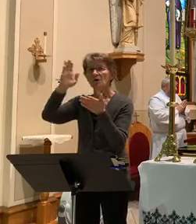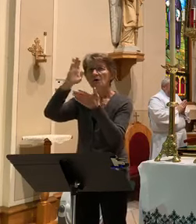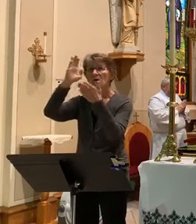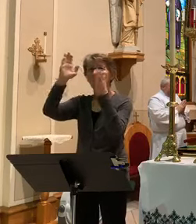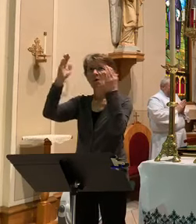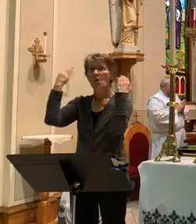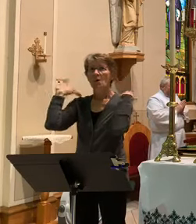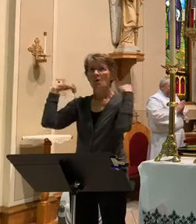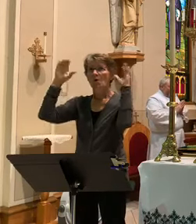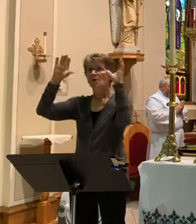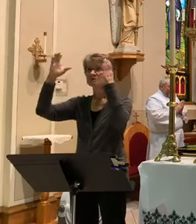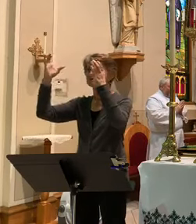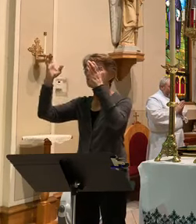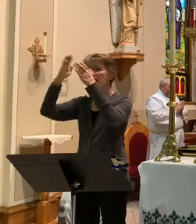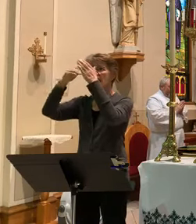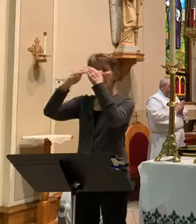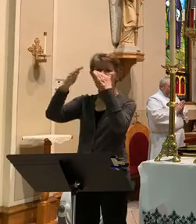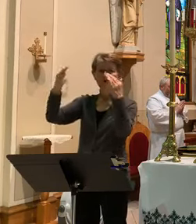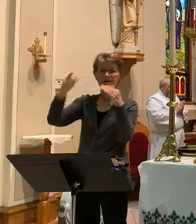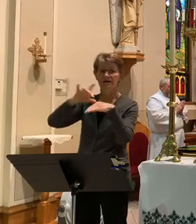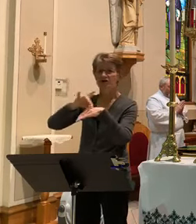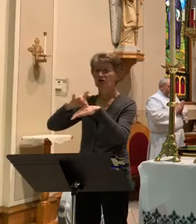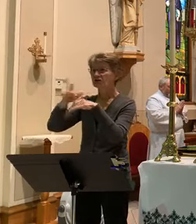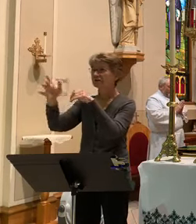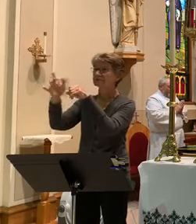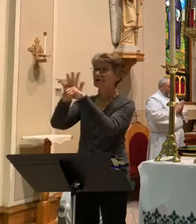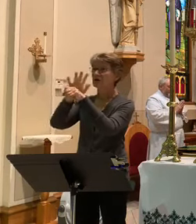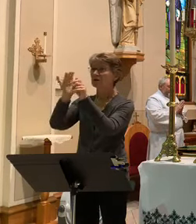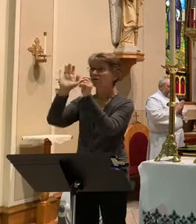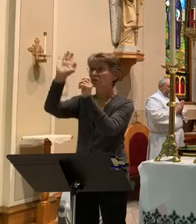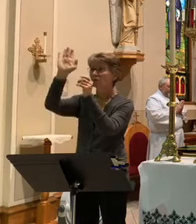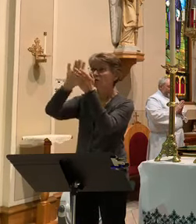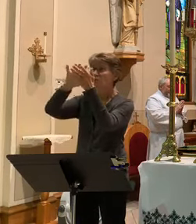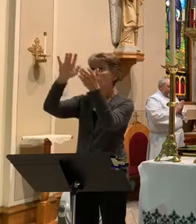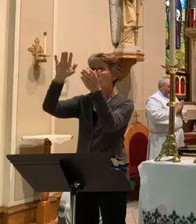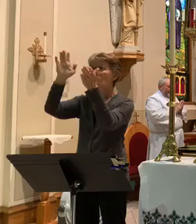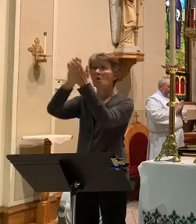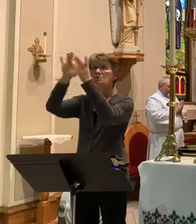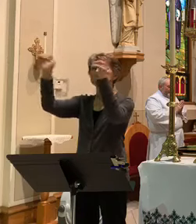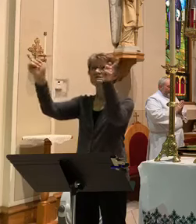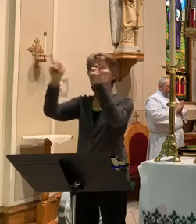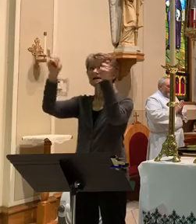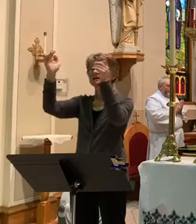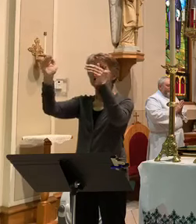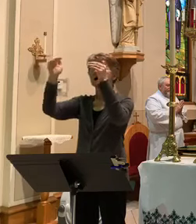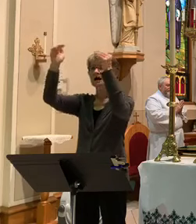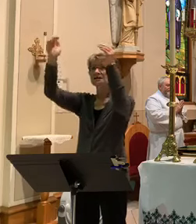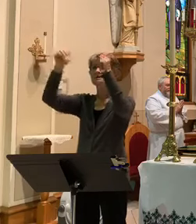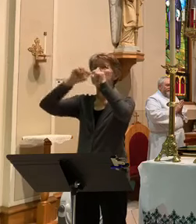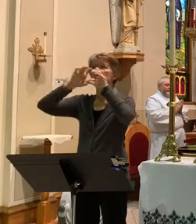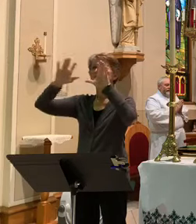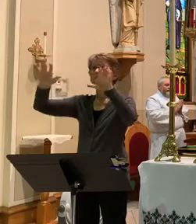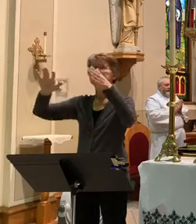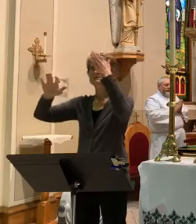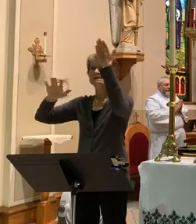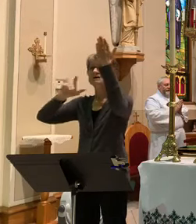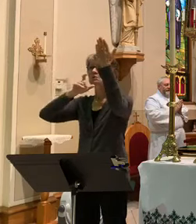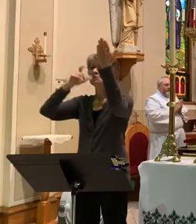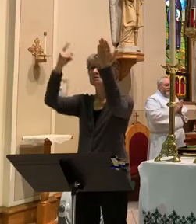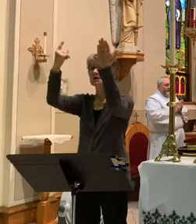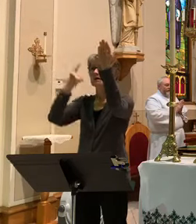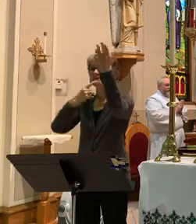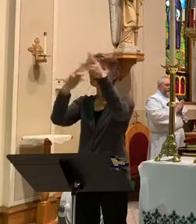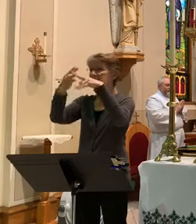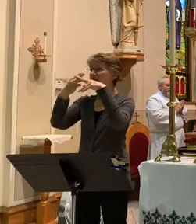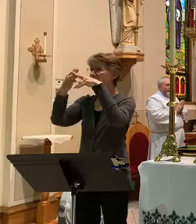of hosts, heaven and earth are full of your glory. Hosanna in the highest. Blessed is he who comes